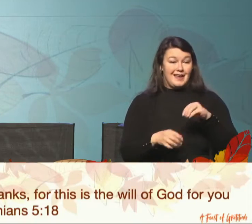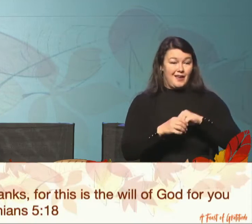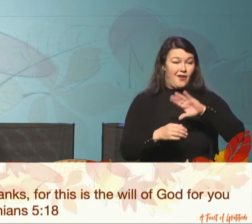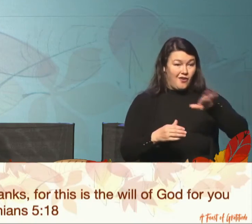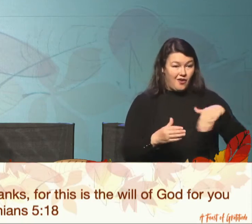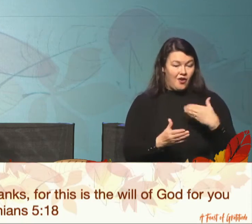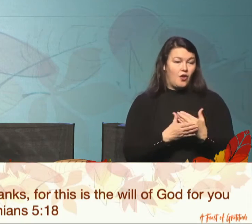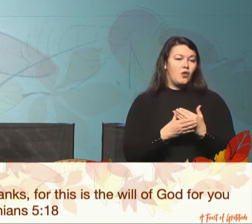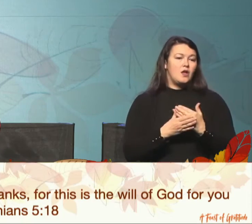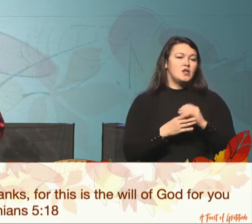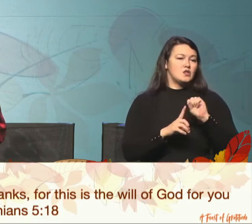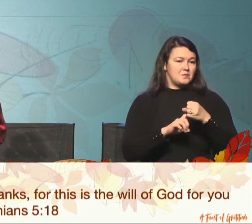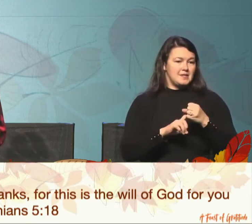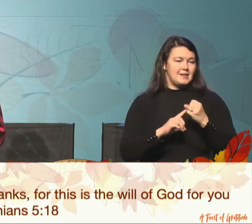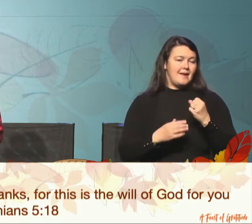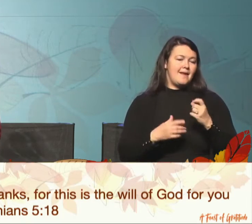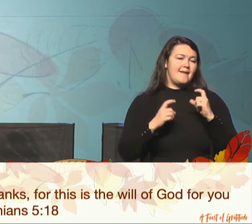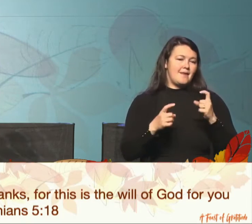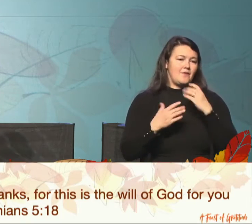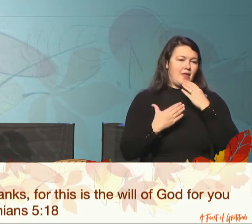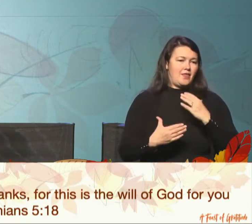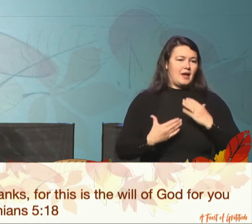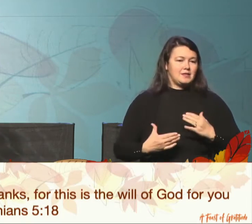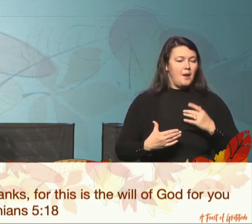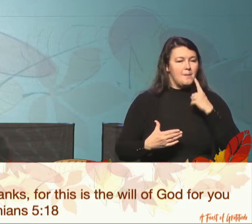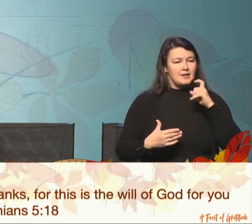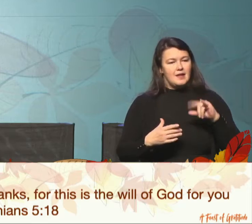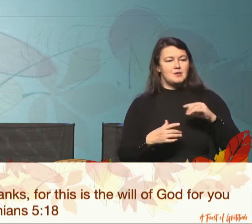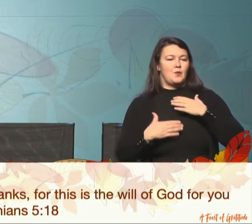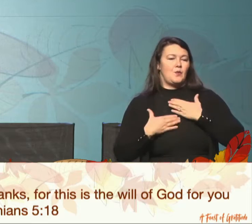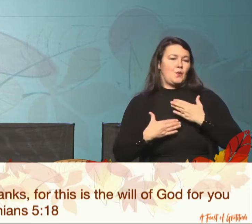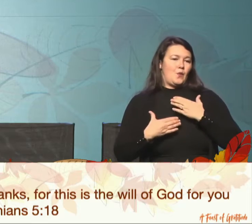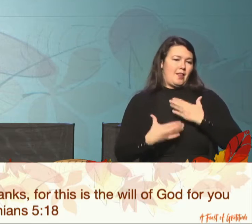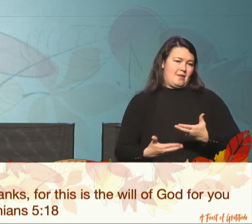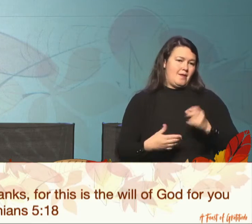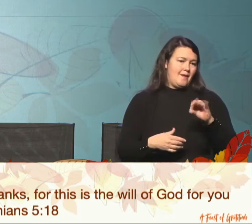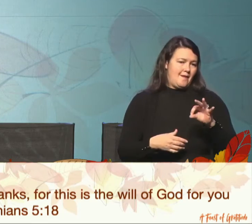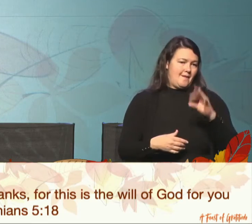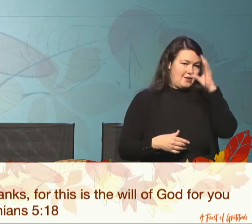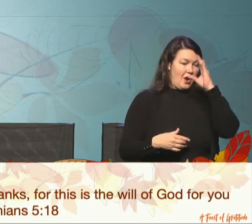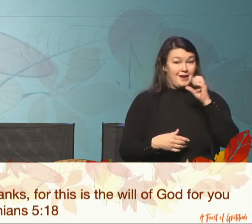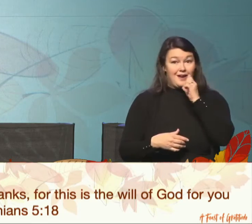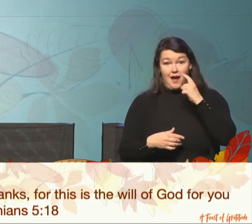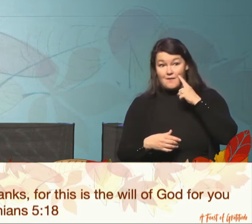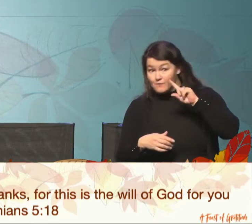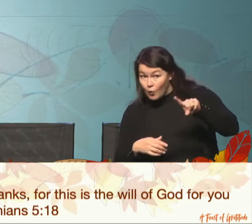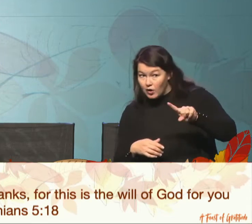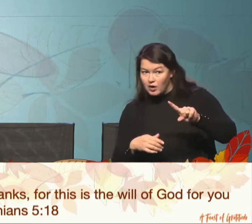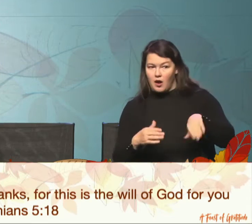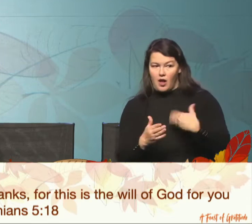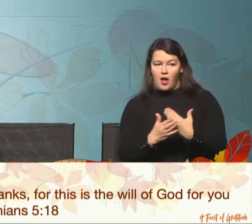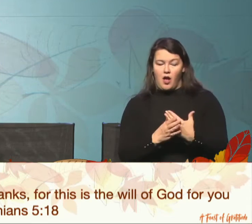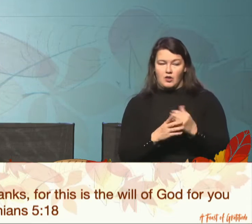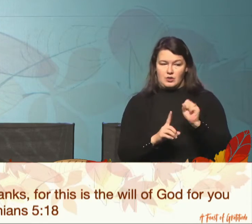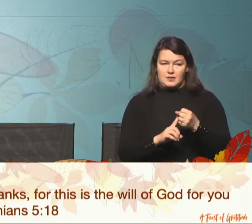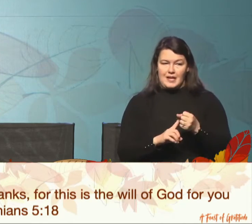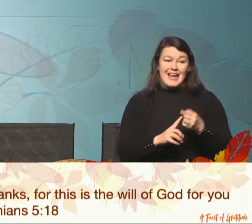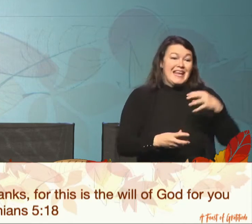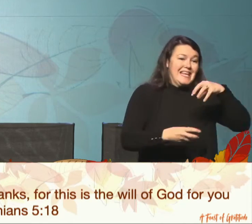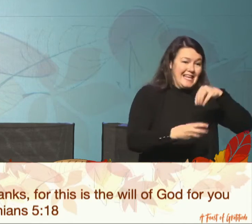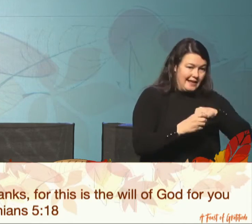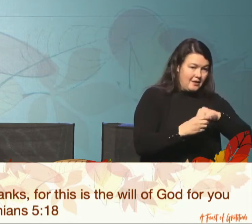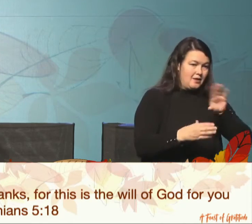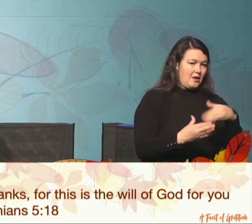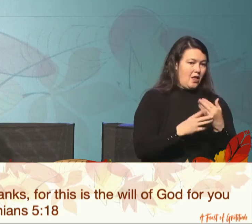give thanks, for this is the will of God for you in Christ Jesus. Notice it doesn't say for all circumstances. It says in